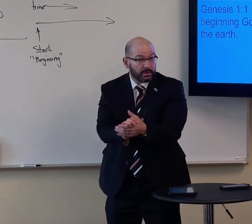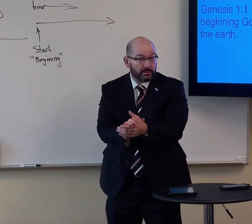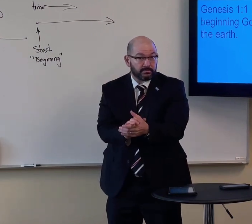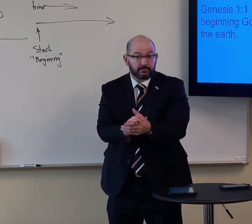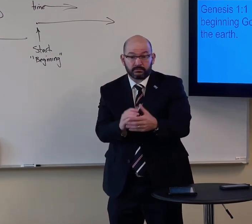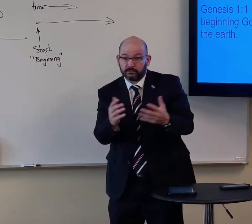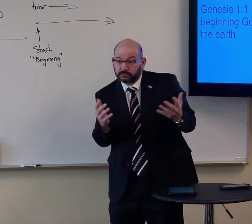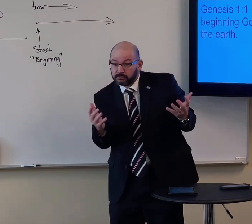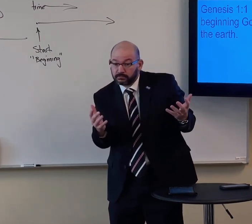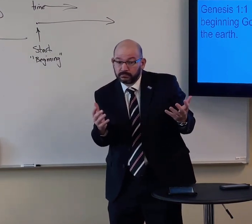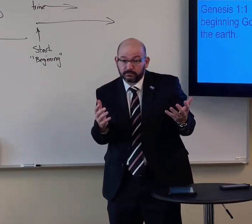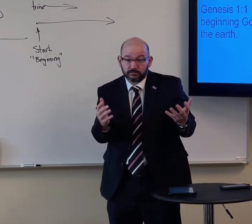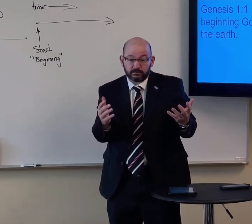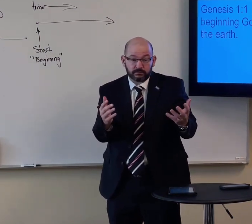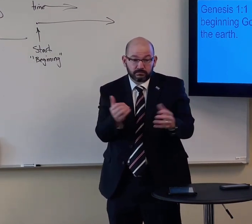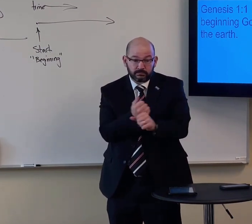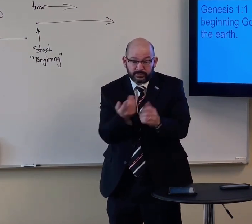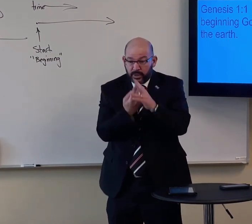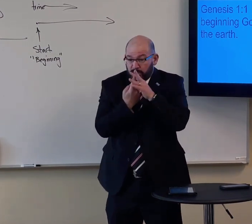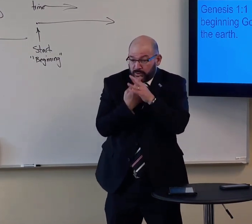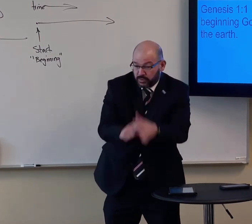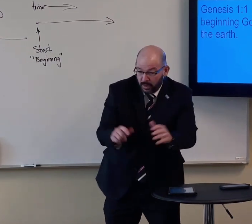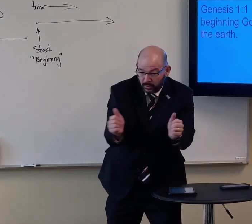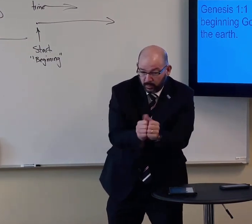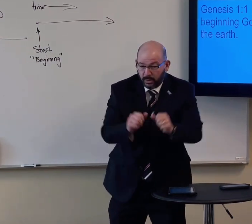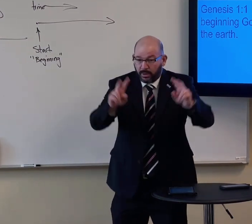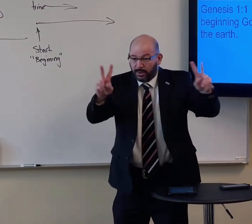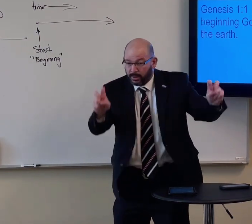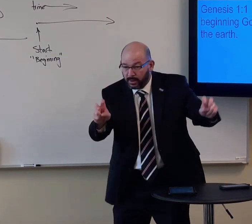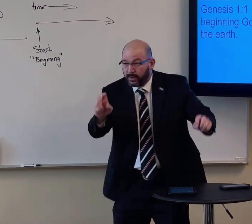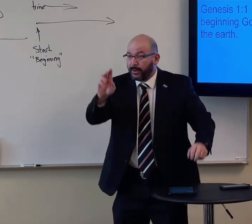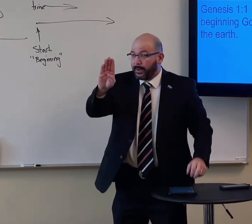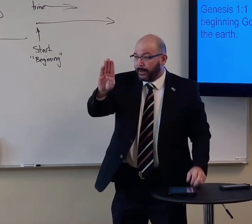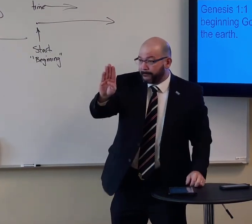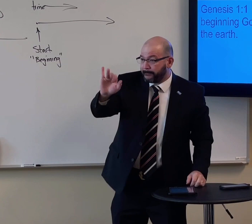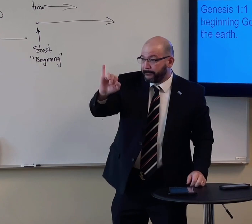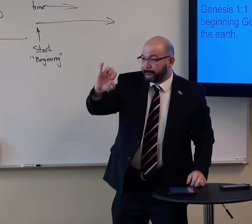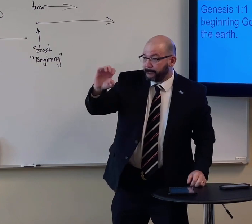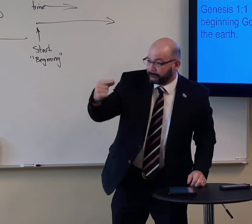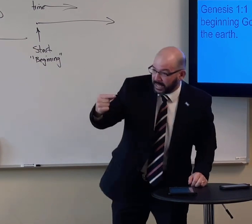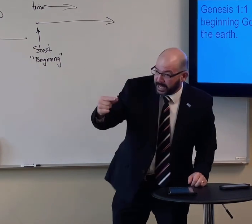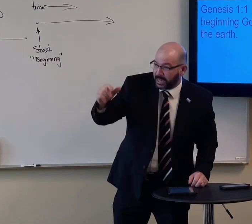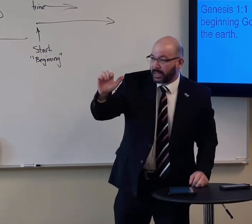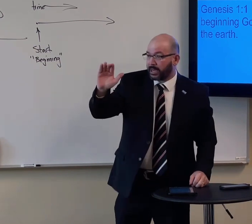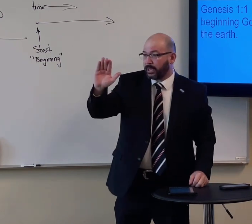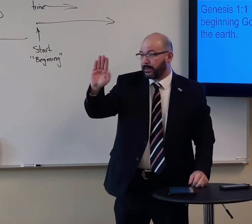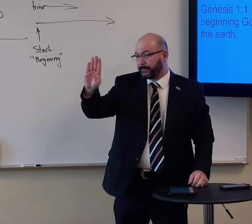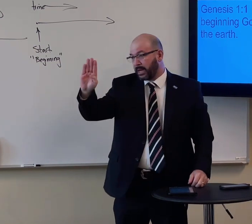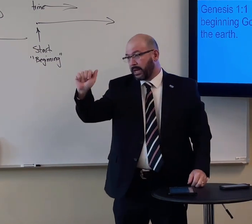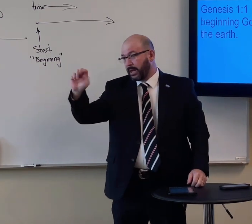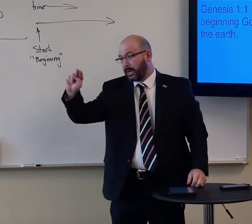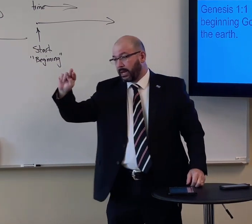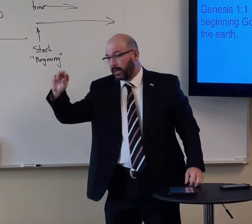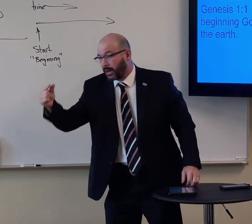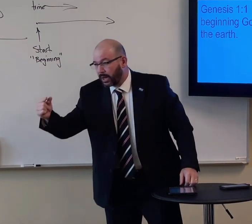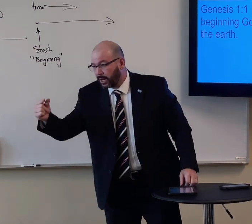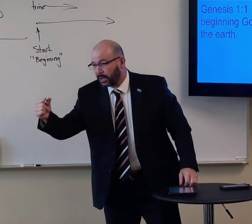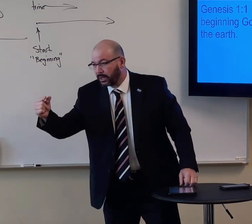You believe everything began with a big bang,